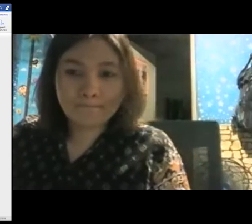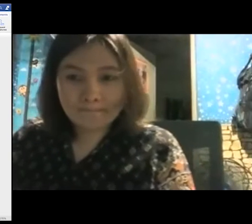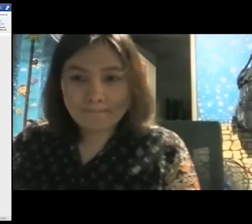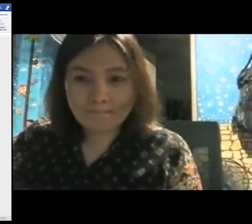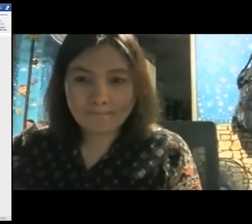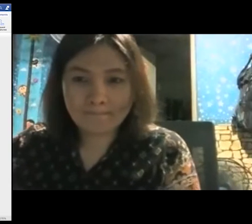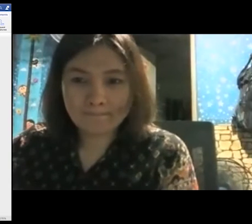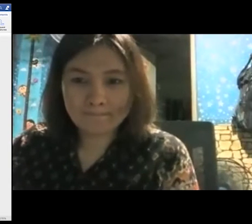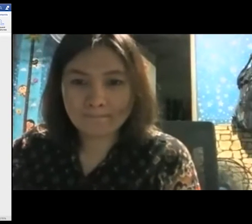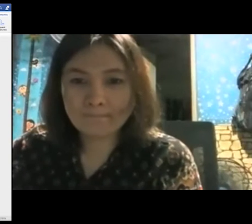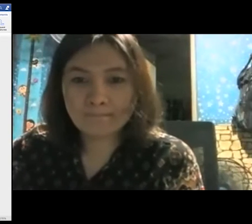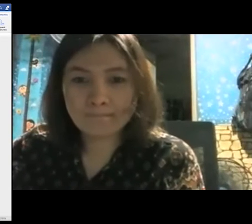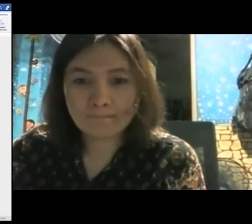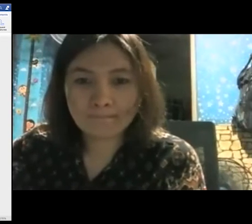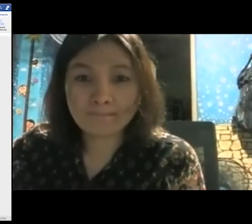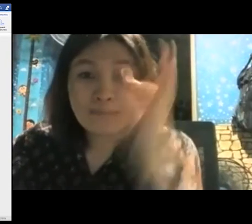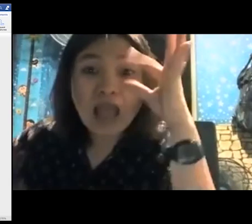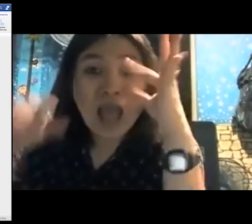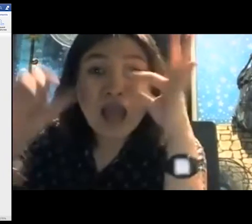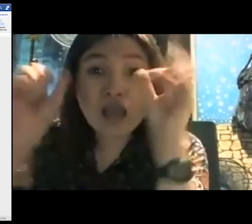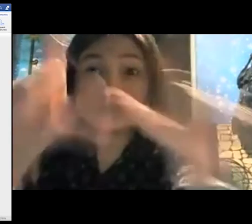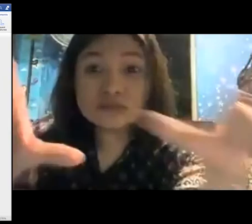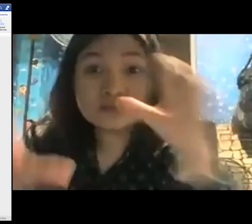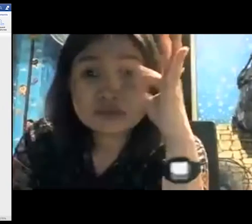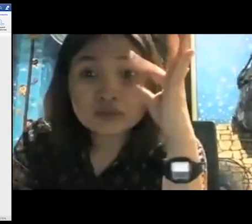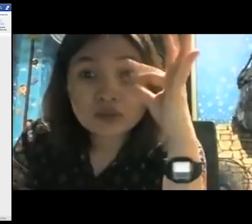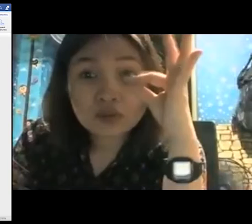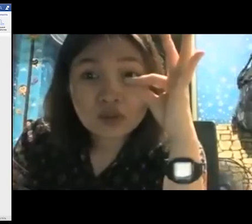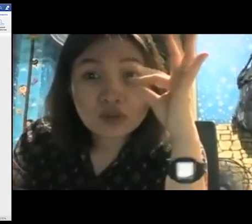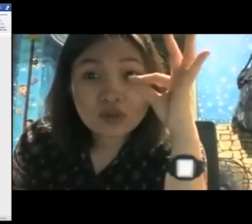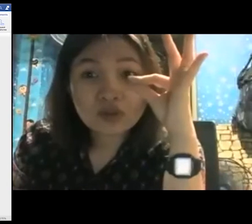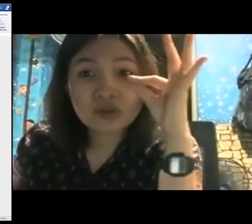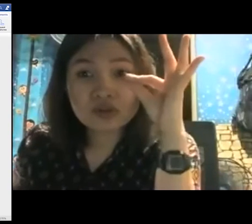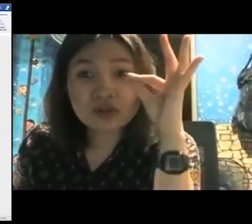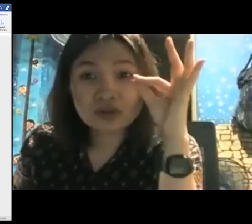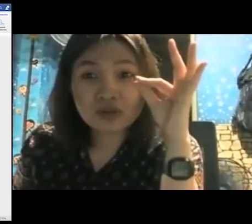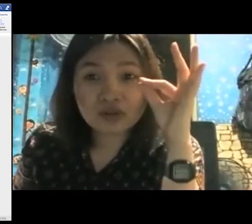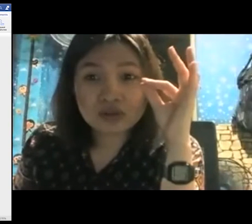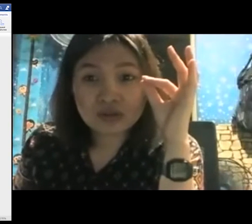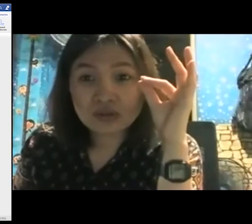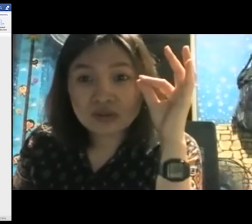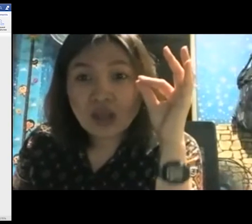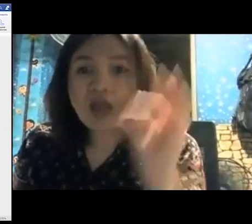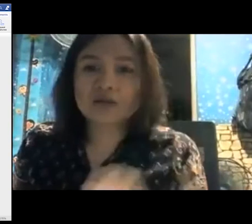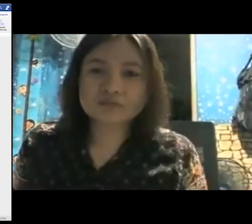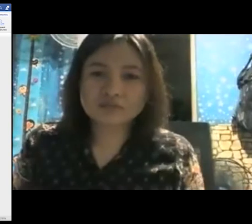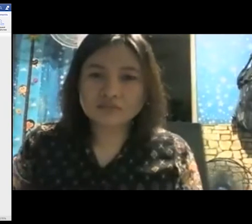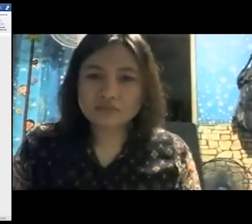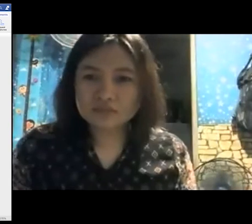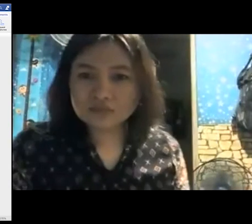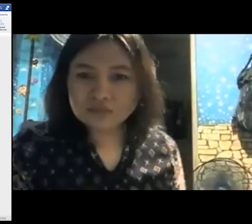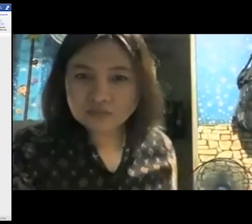Okay. emphasis on answer. It could be a question word as well. Sorry, Jasmine, did you want to be